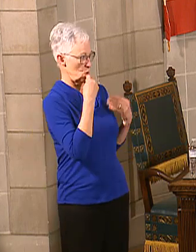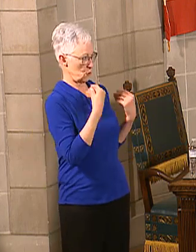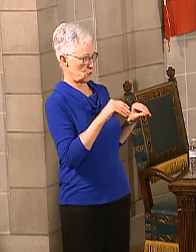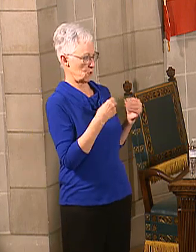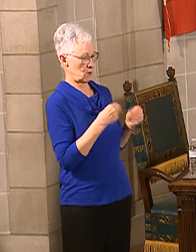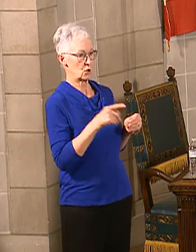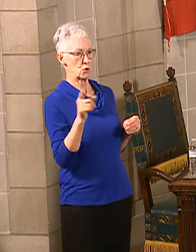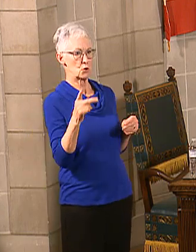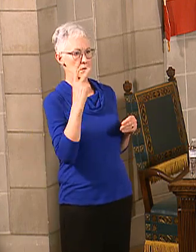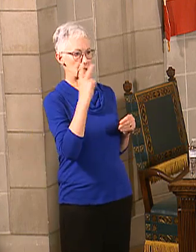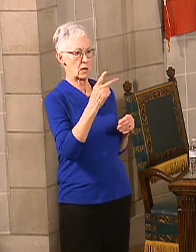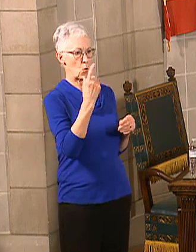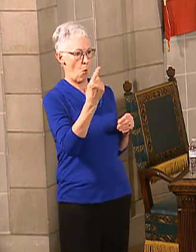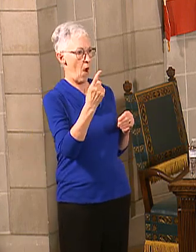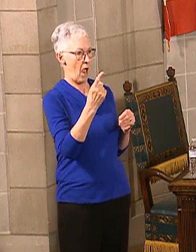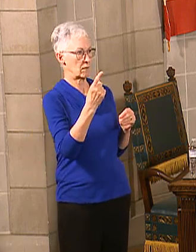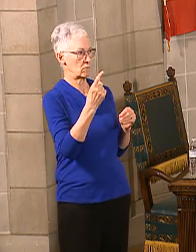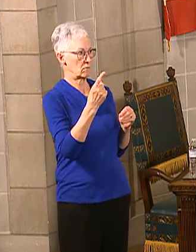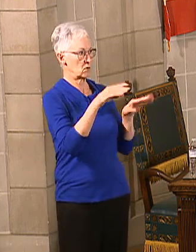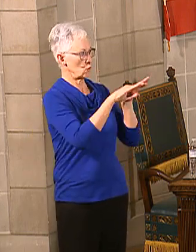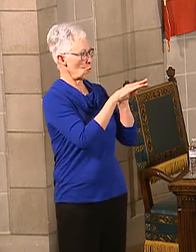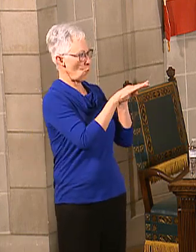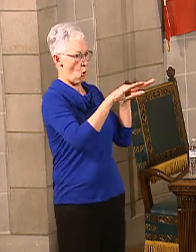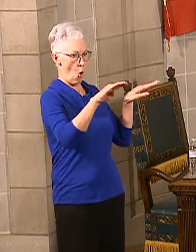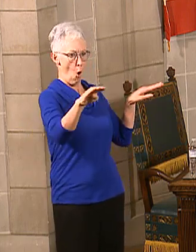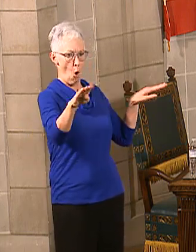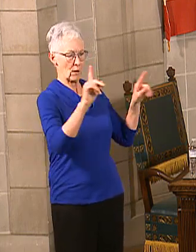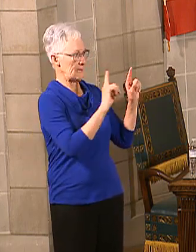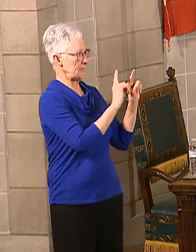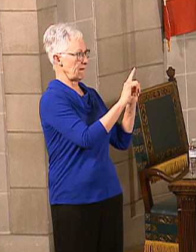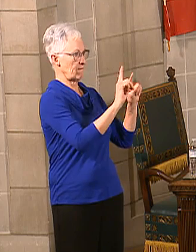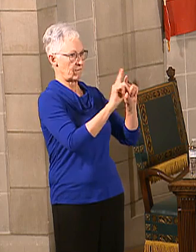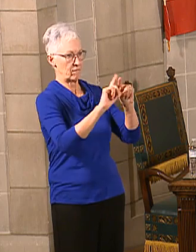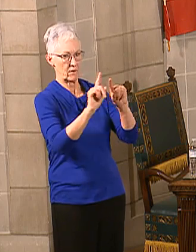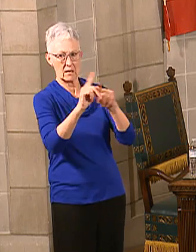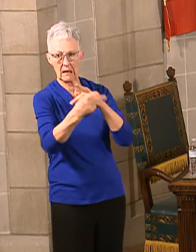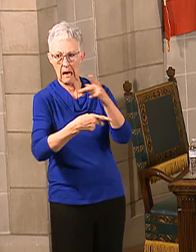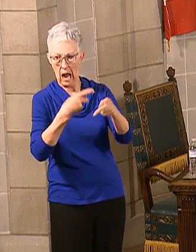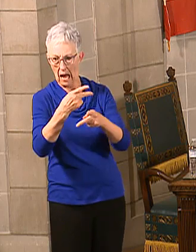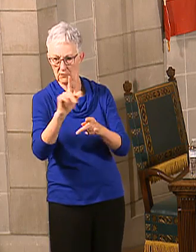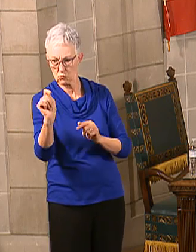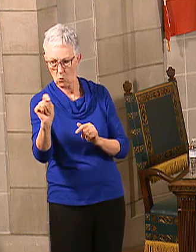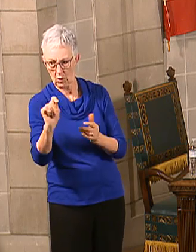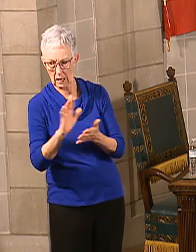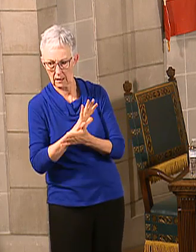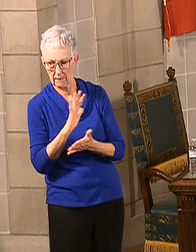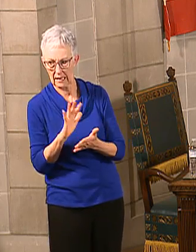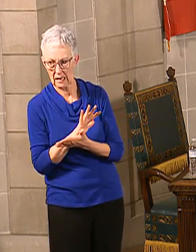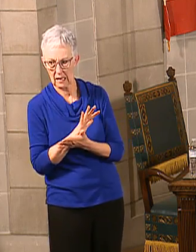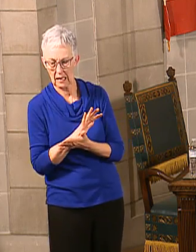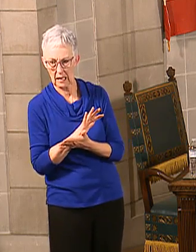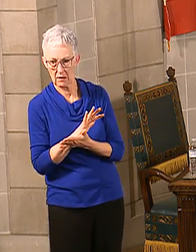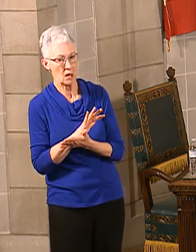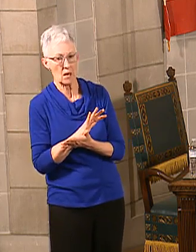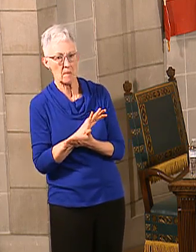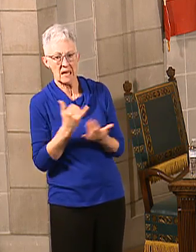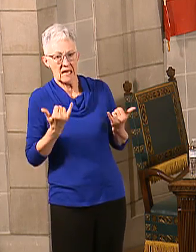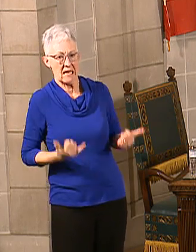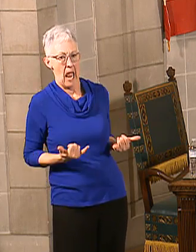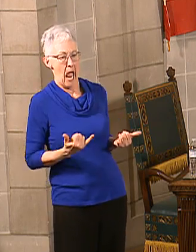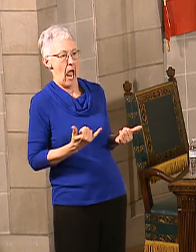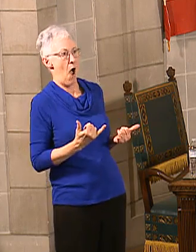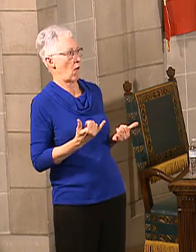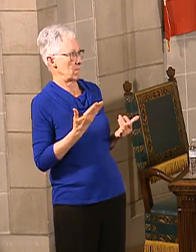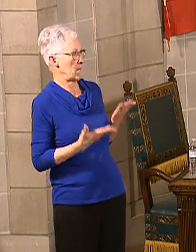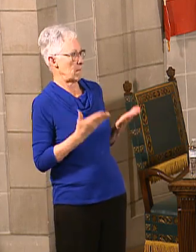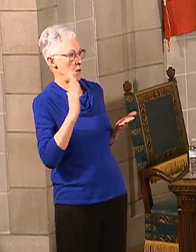an entire aisle full of many different brands and many different sizes. You'll get some selection, but you will not see